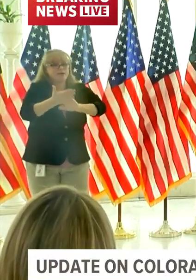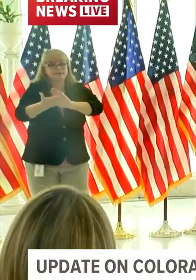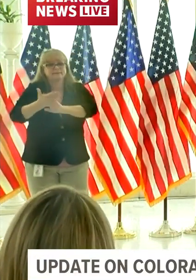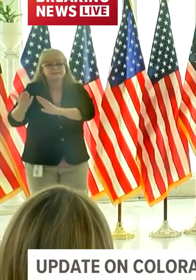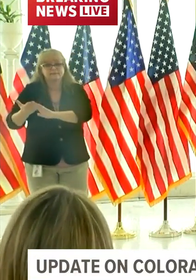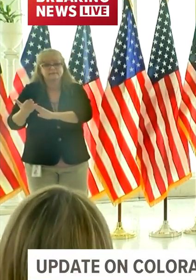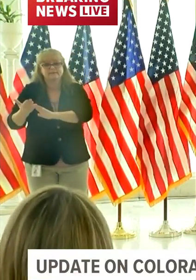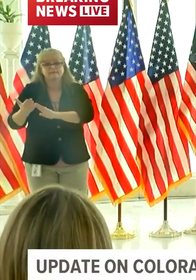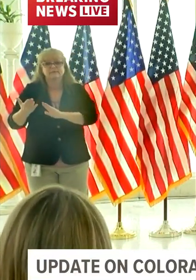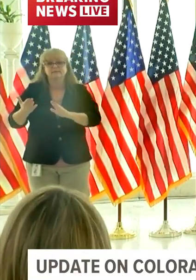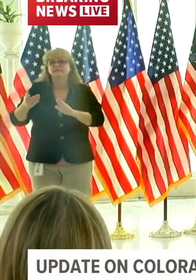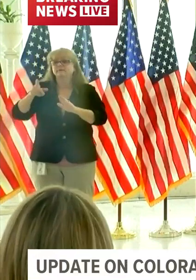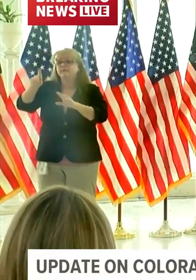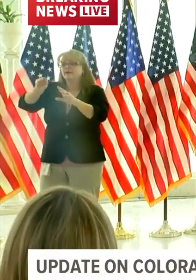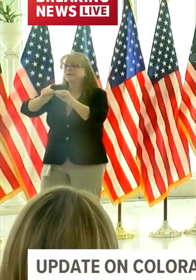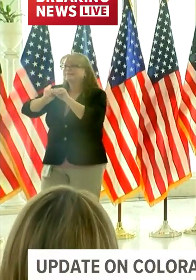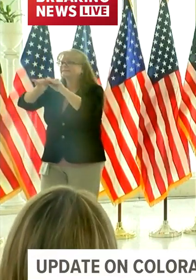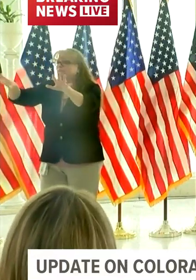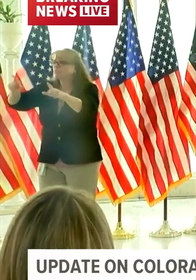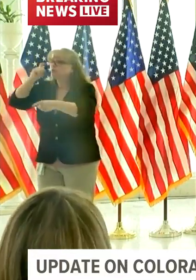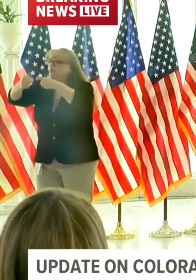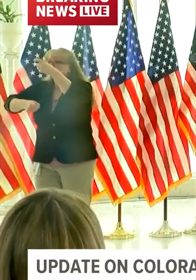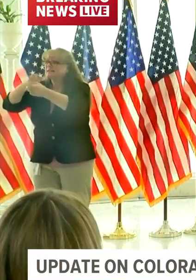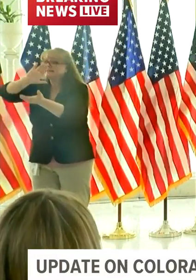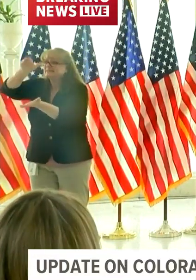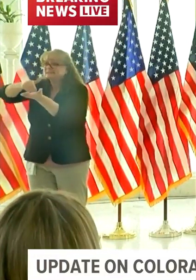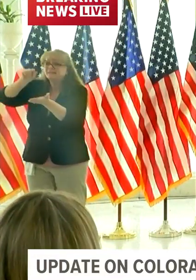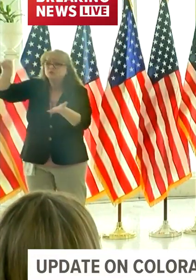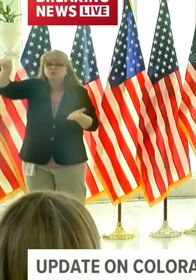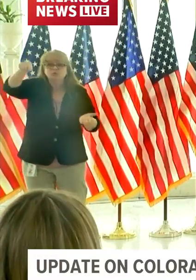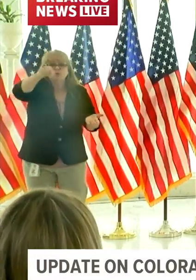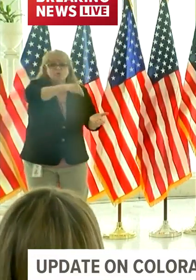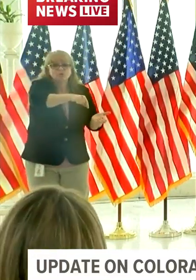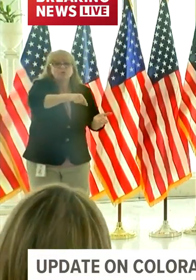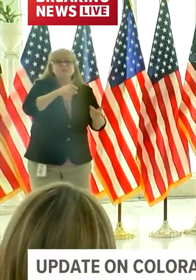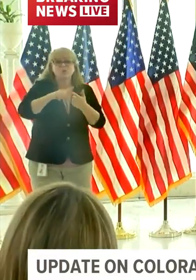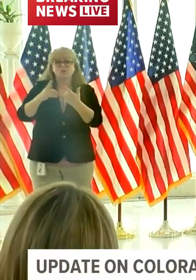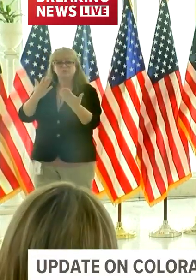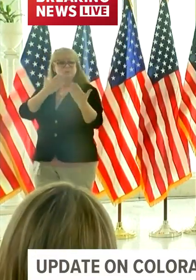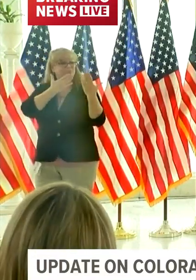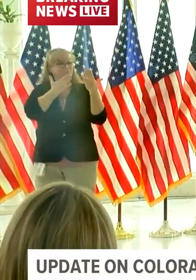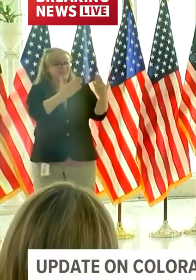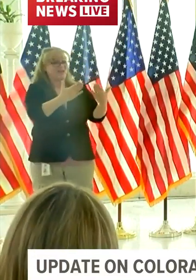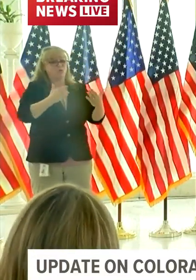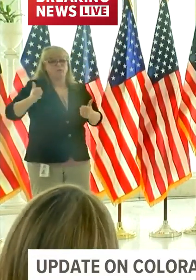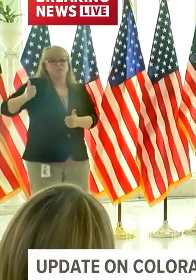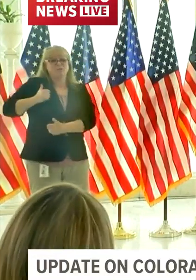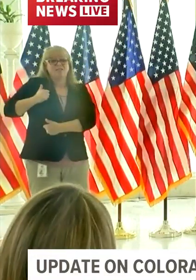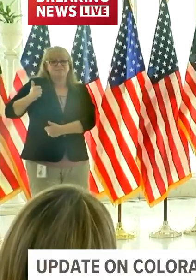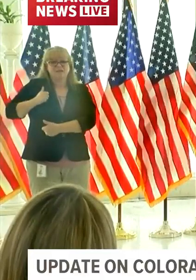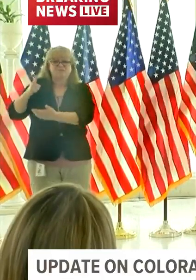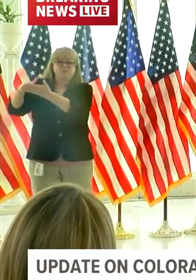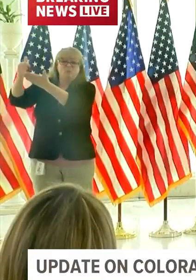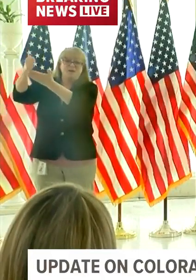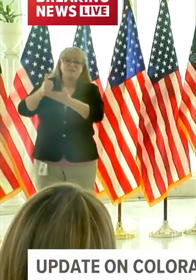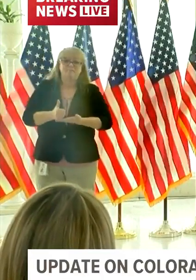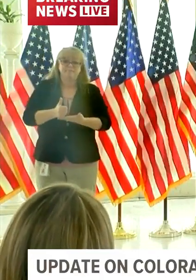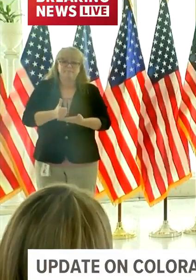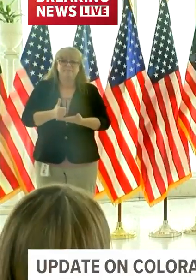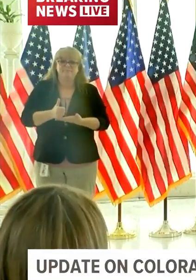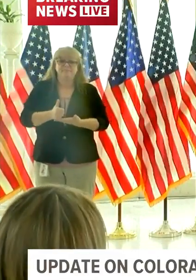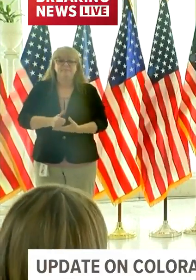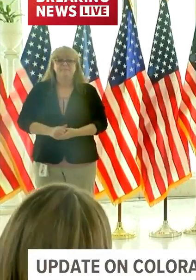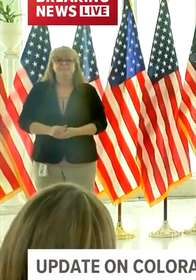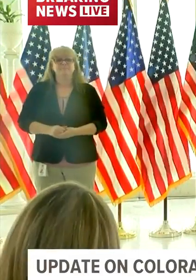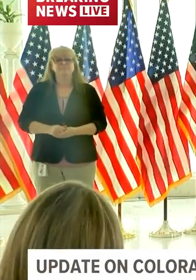where needed. I want to thank the brave men and women of the Guard for assisting in this effort. And during these difficult times, especially in a season